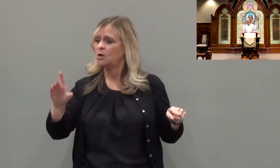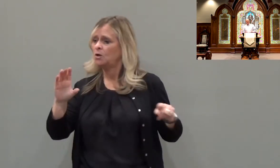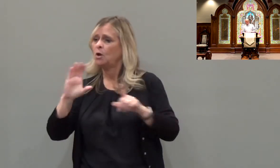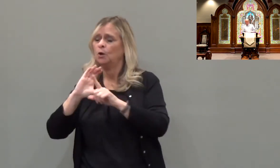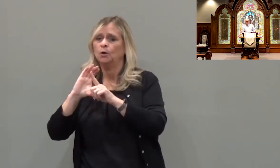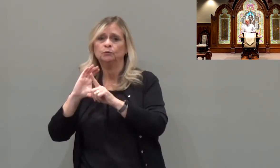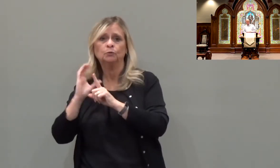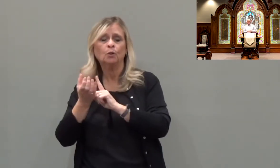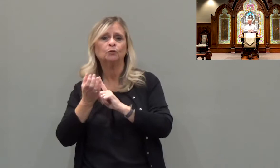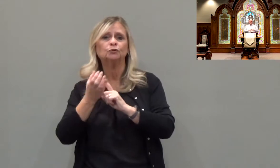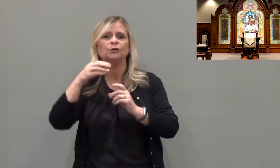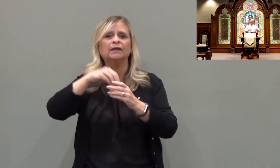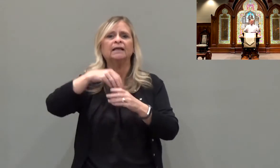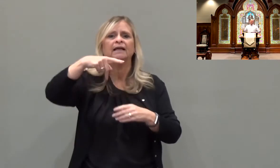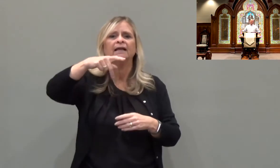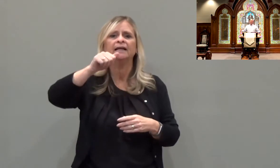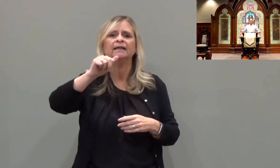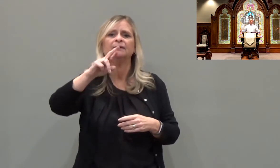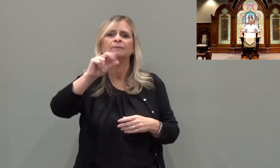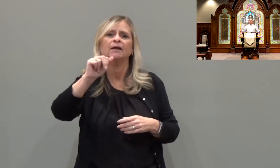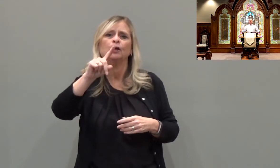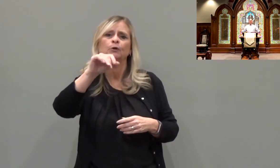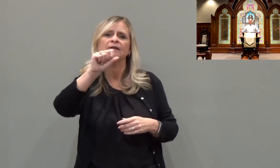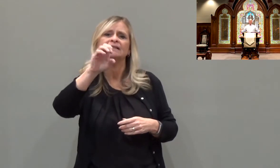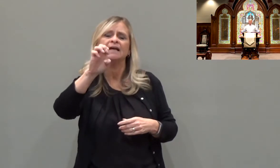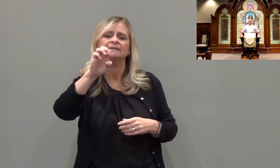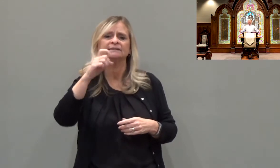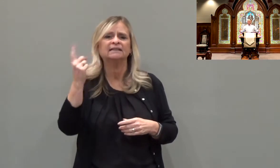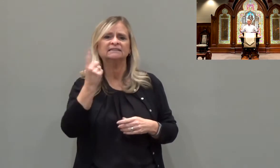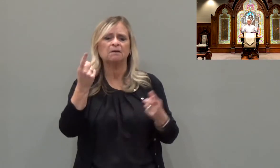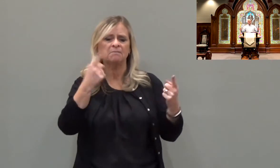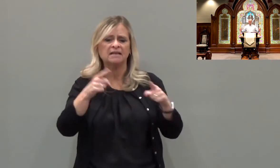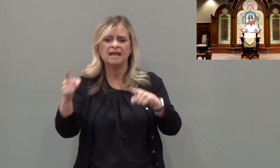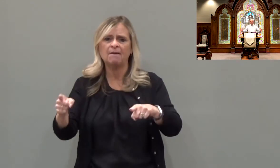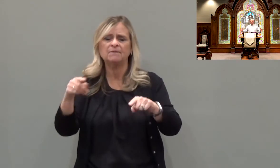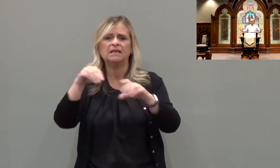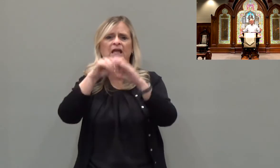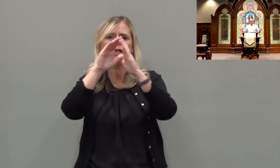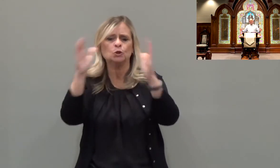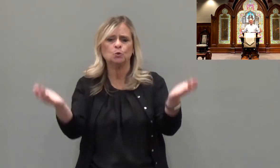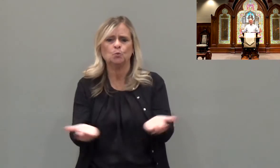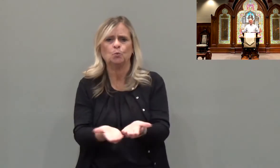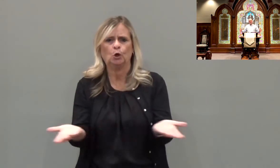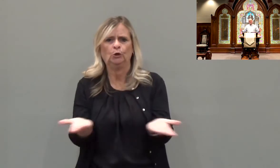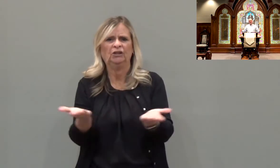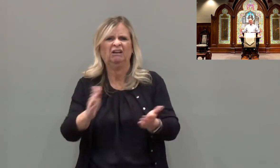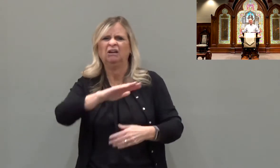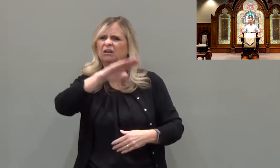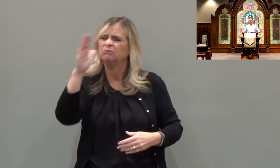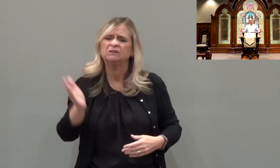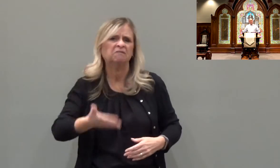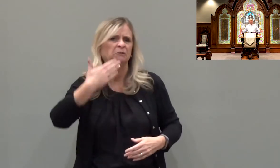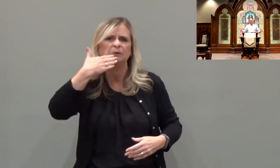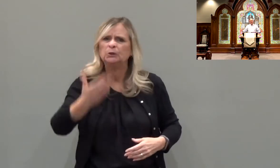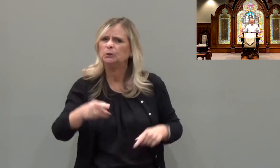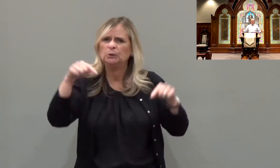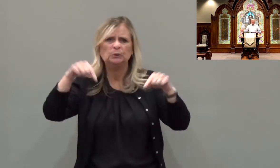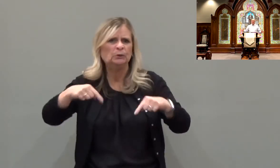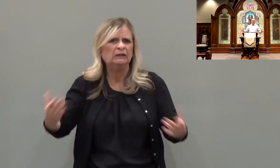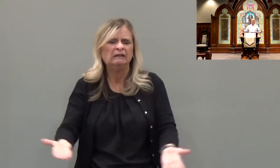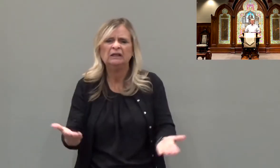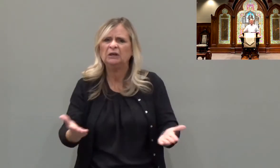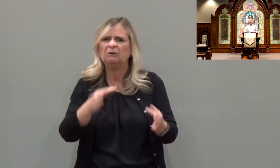in paradise, that there's something going on in the world down here which is never going to be good, it's never going to